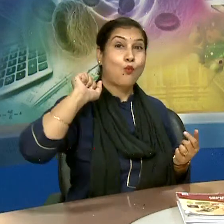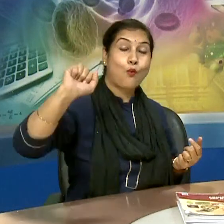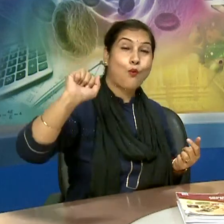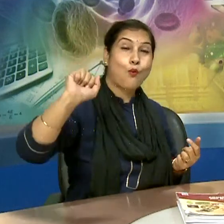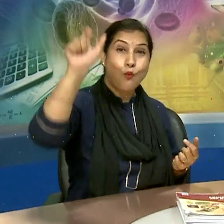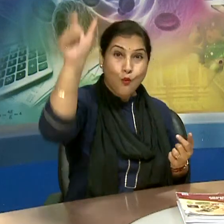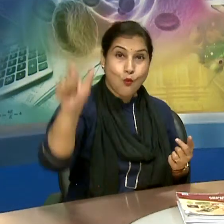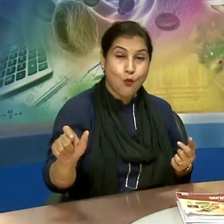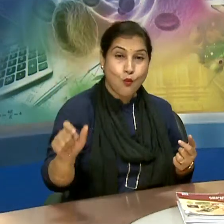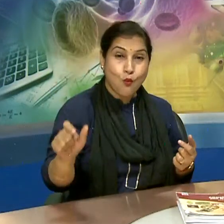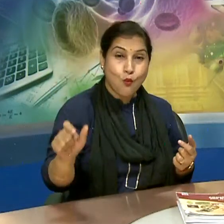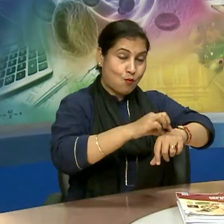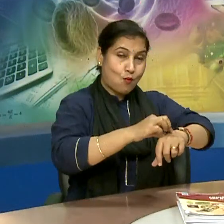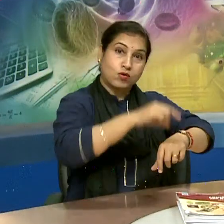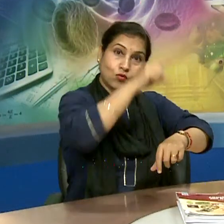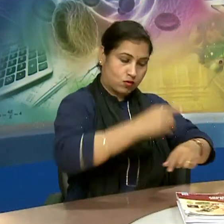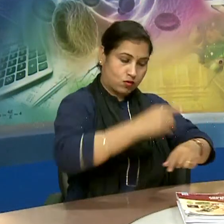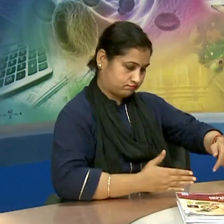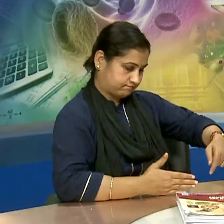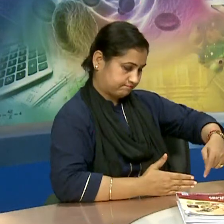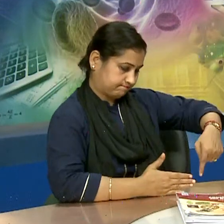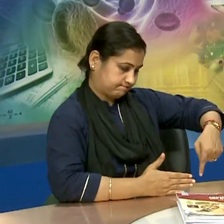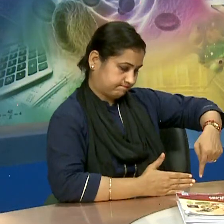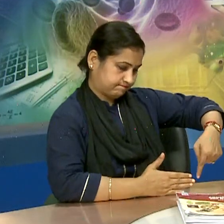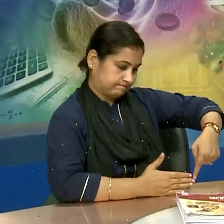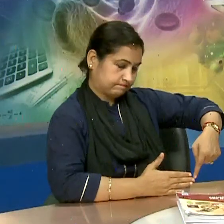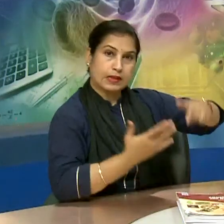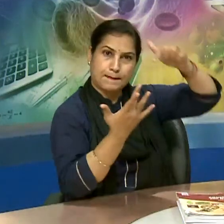the tip of the middle finger